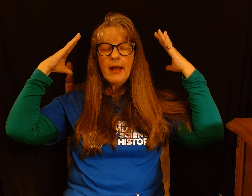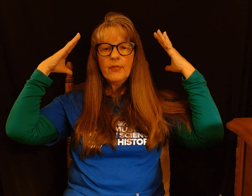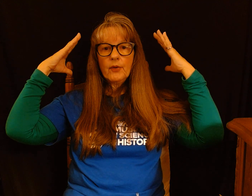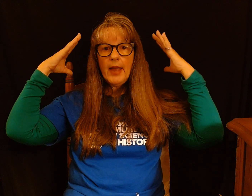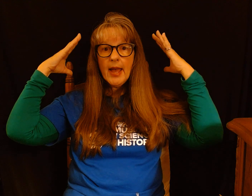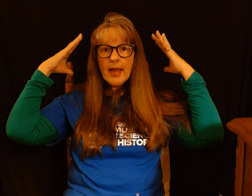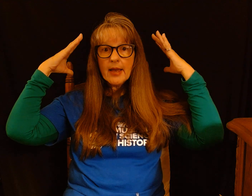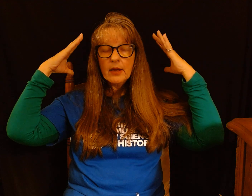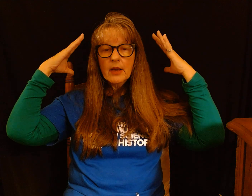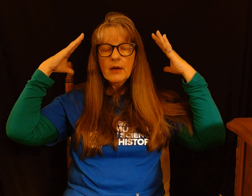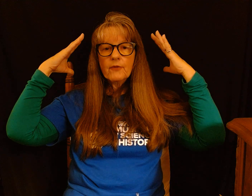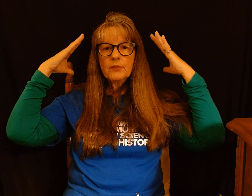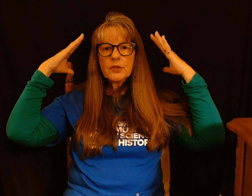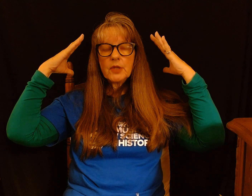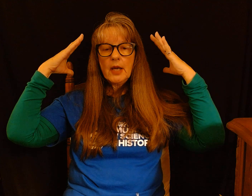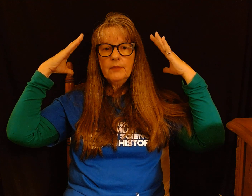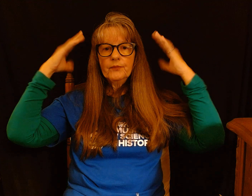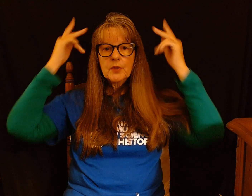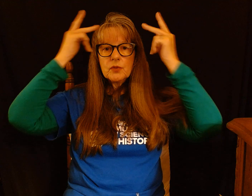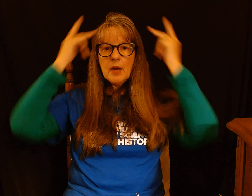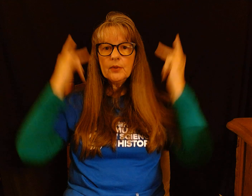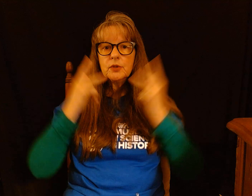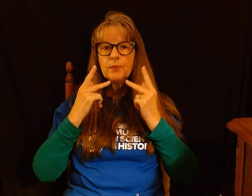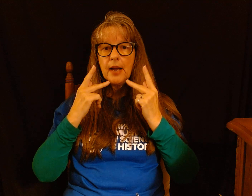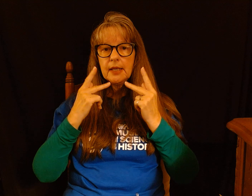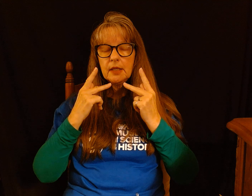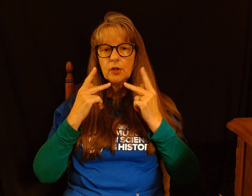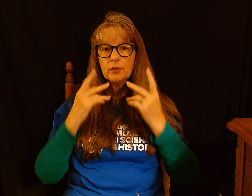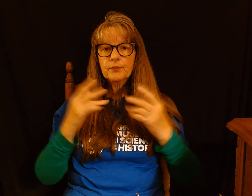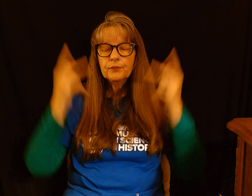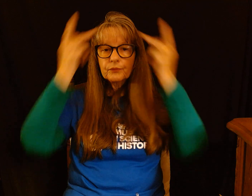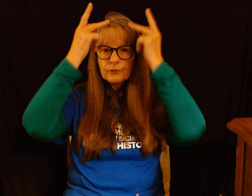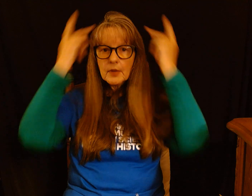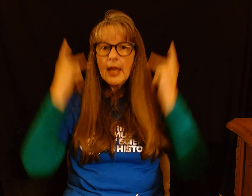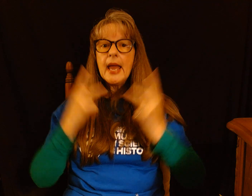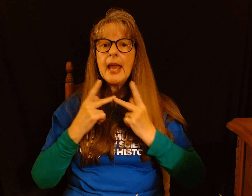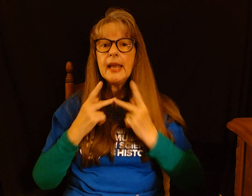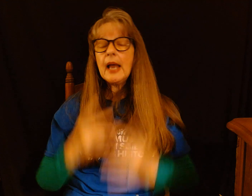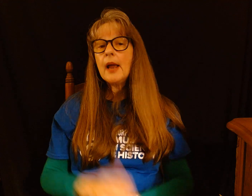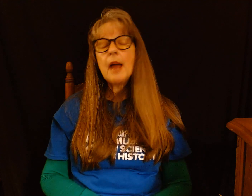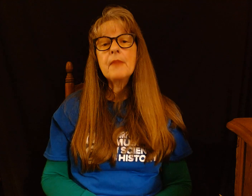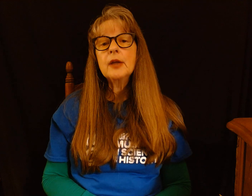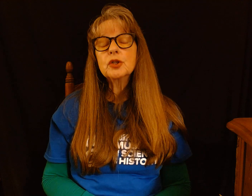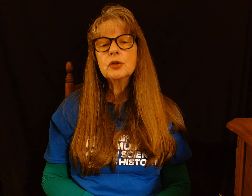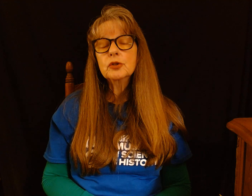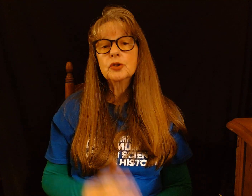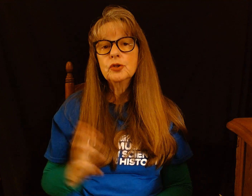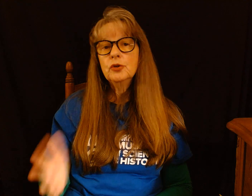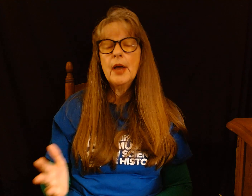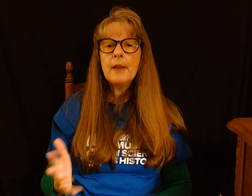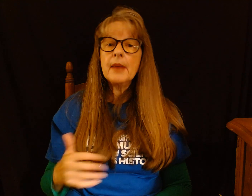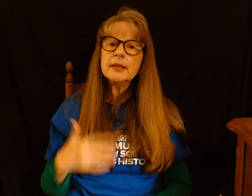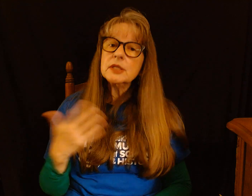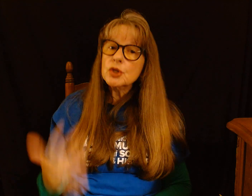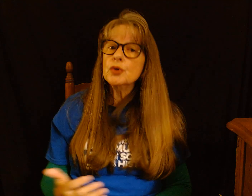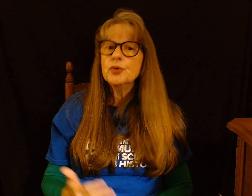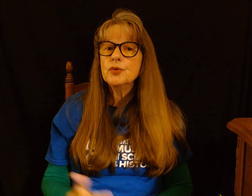their head from the sun. So I would do pioneer. And I might still do that, like